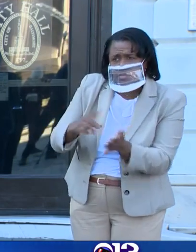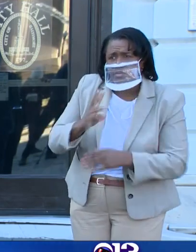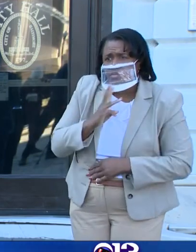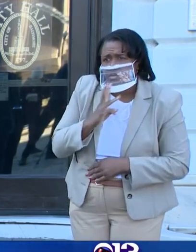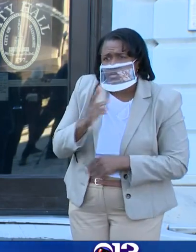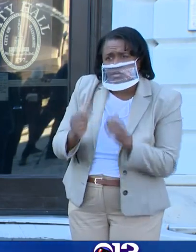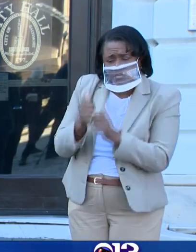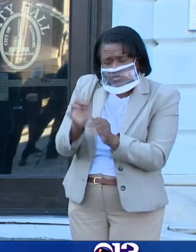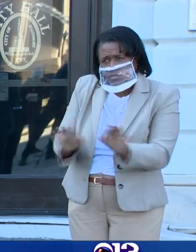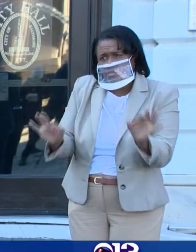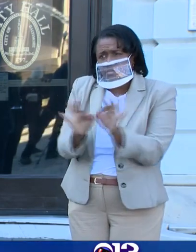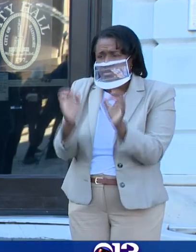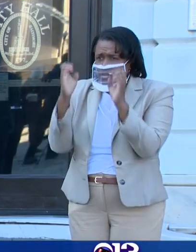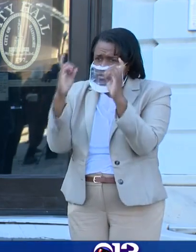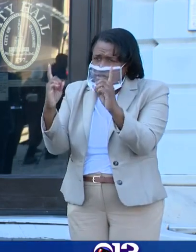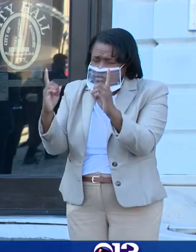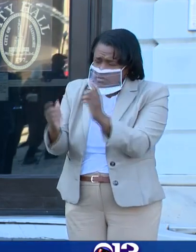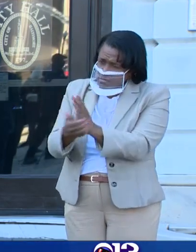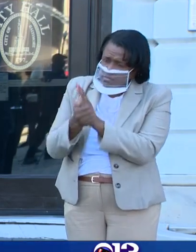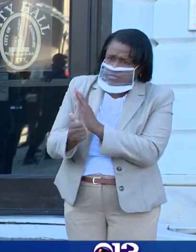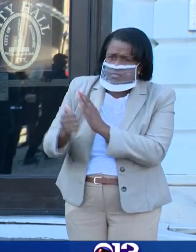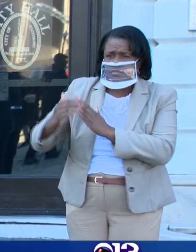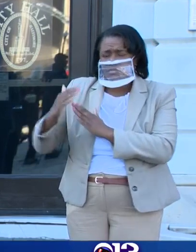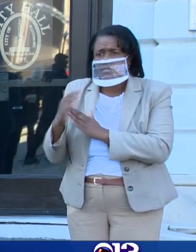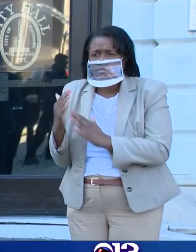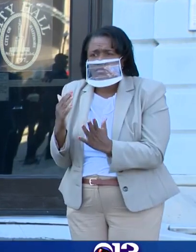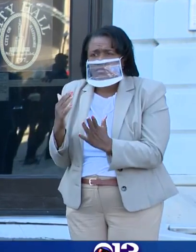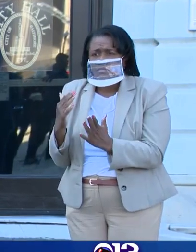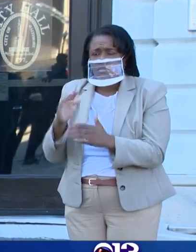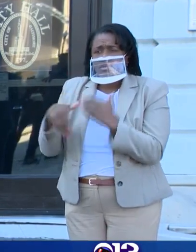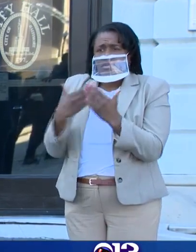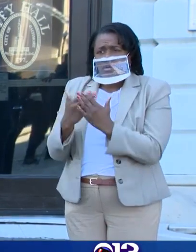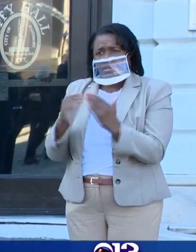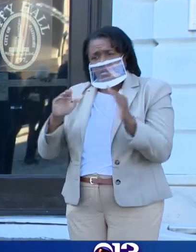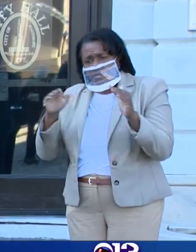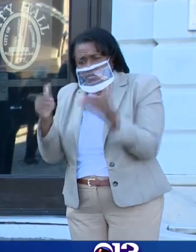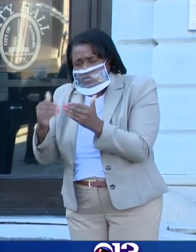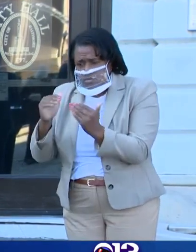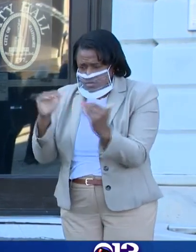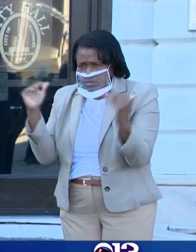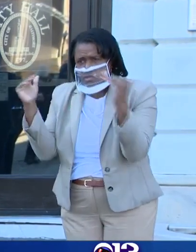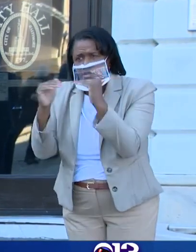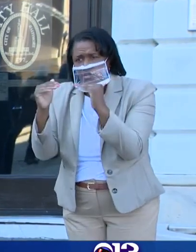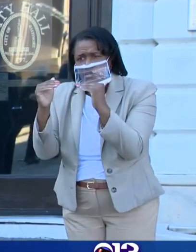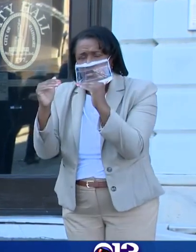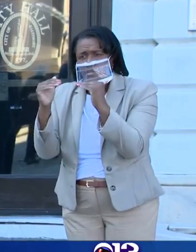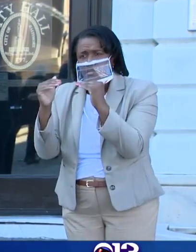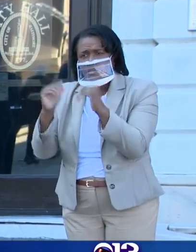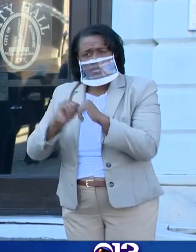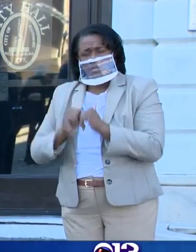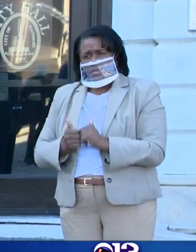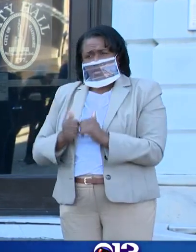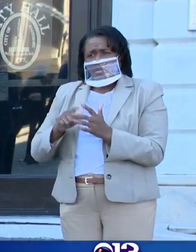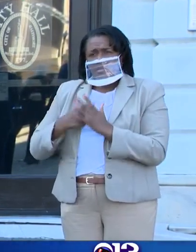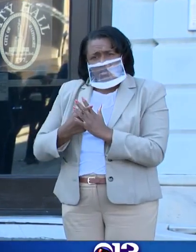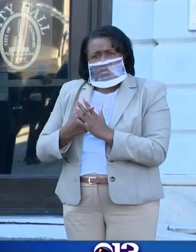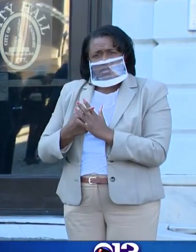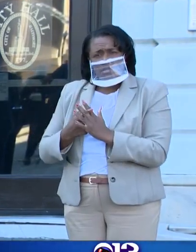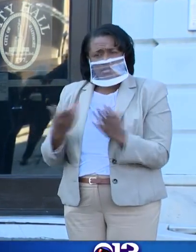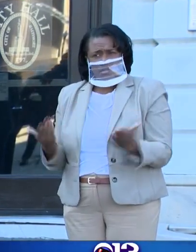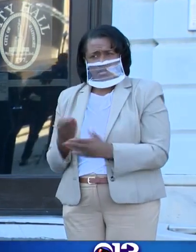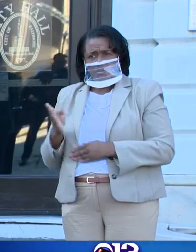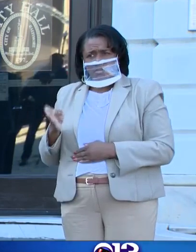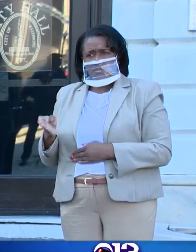importantly, a good education. All with a focus on equity. This starts here in Baltimore with